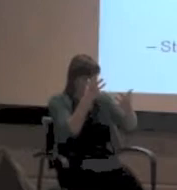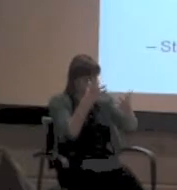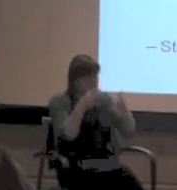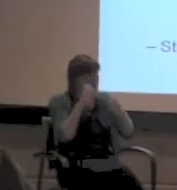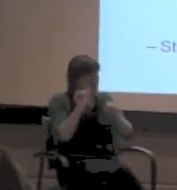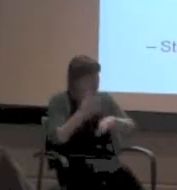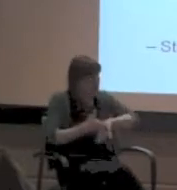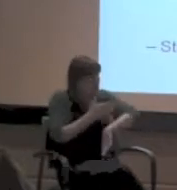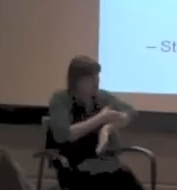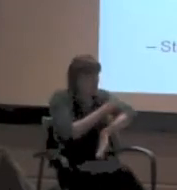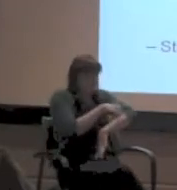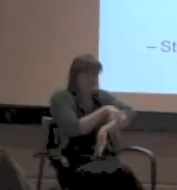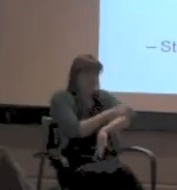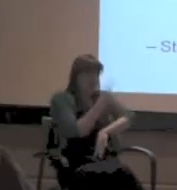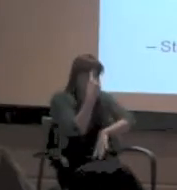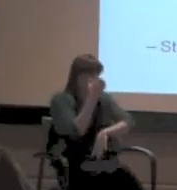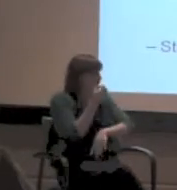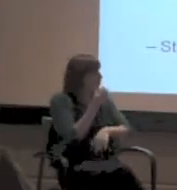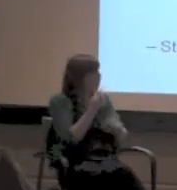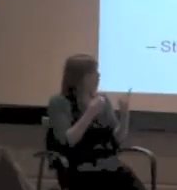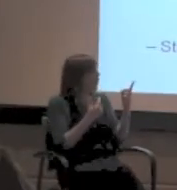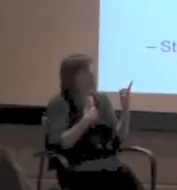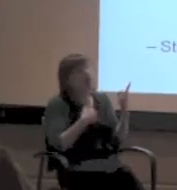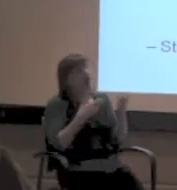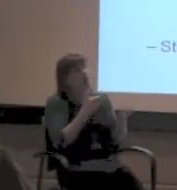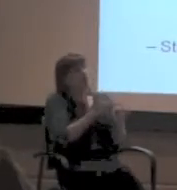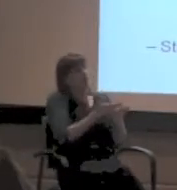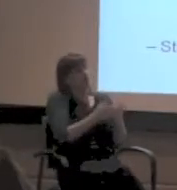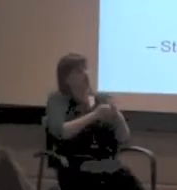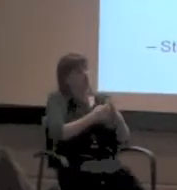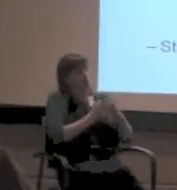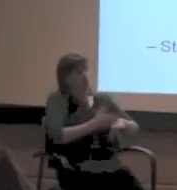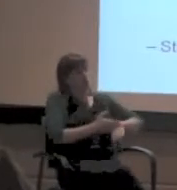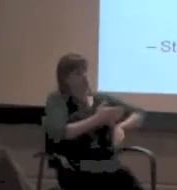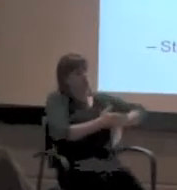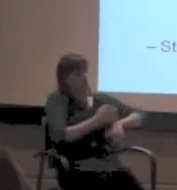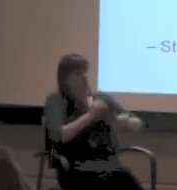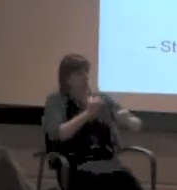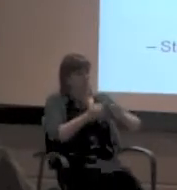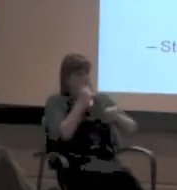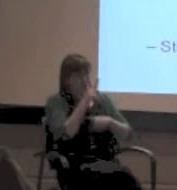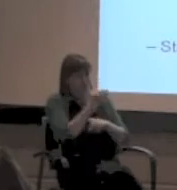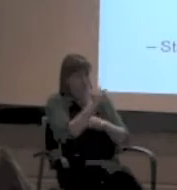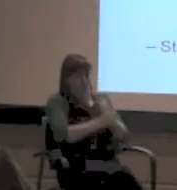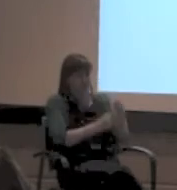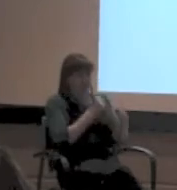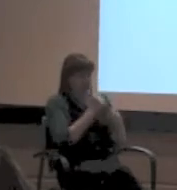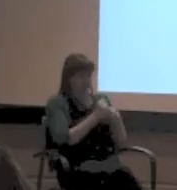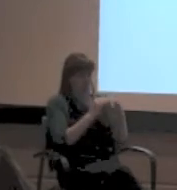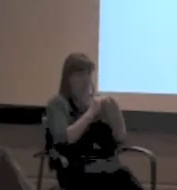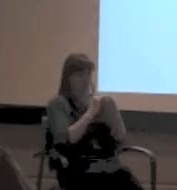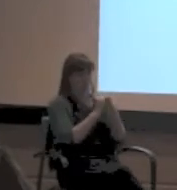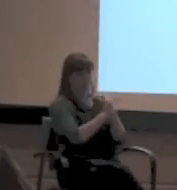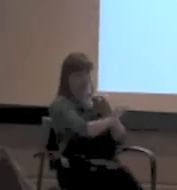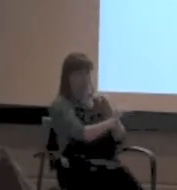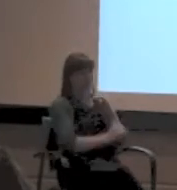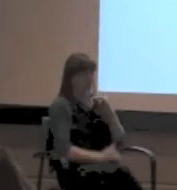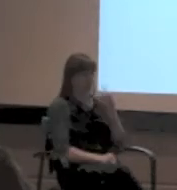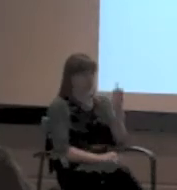and I have some evidence that we finally are starting to do better. But for 20 years, we didn't do much better than this. And these are big, big studies.